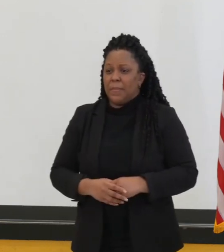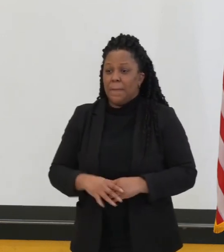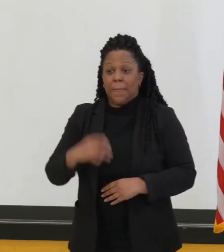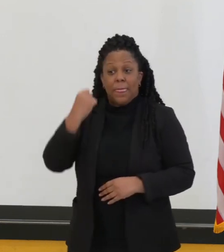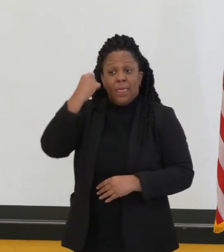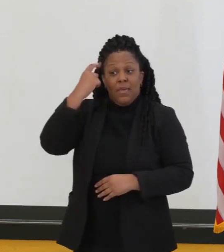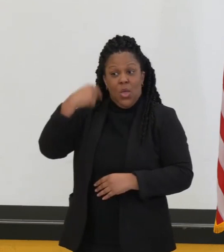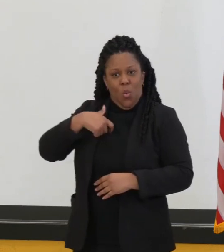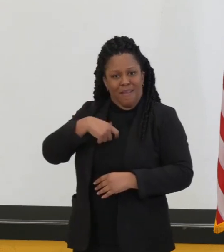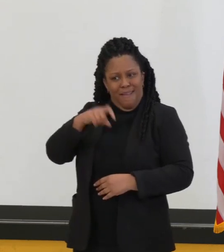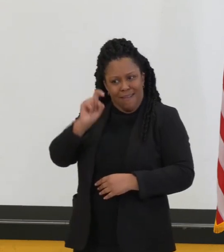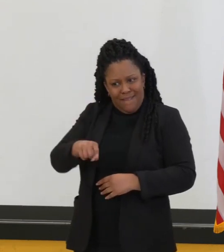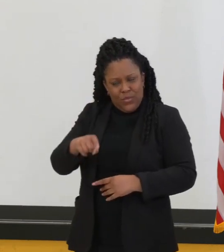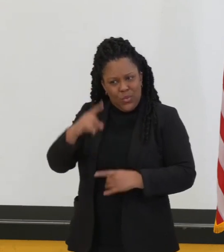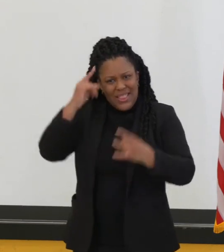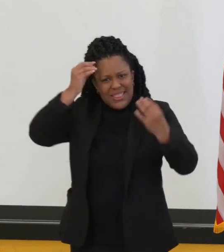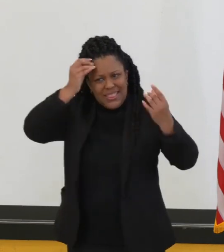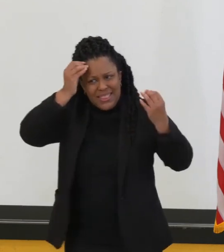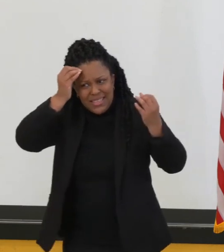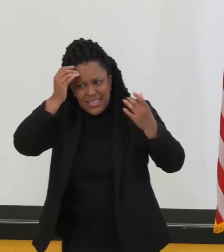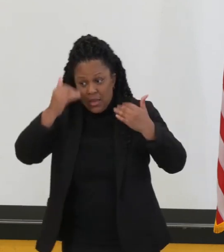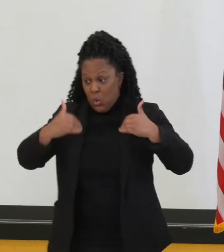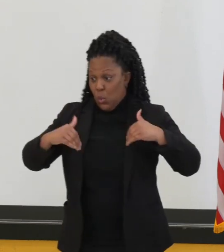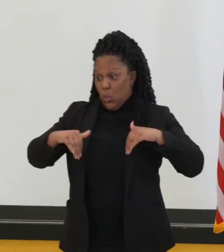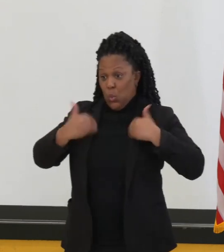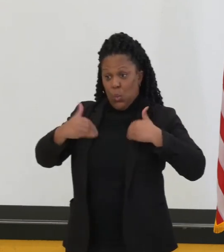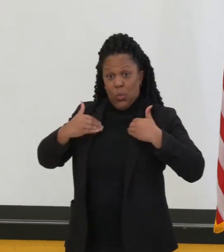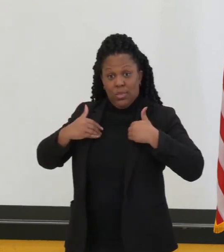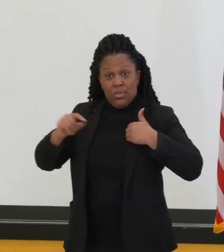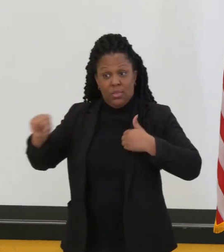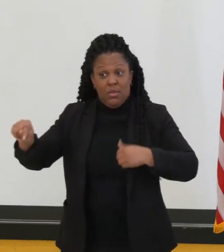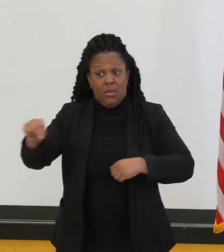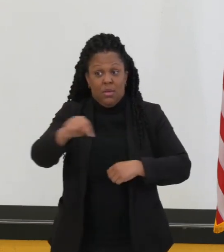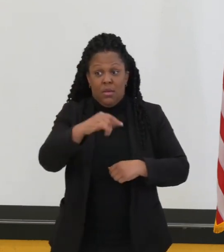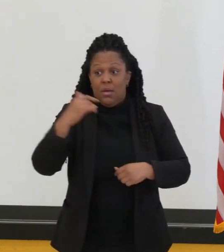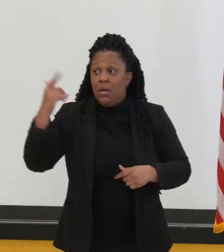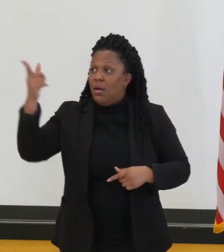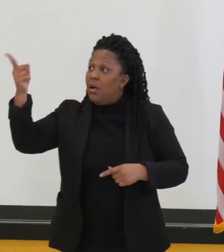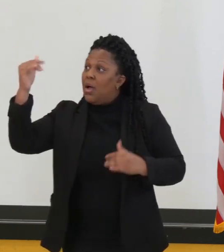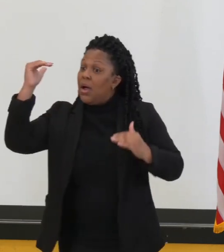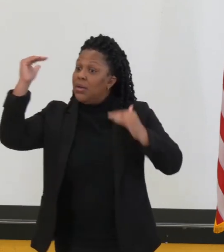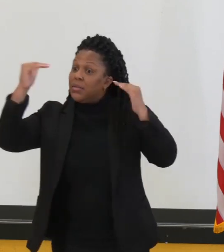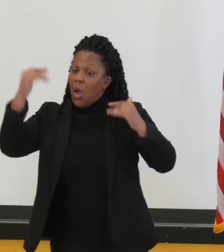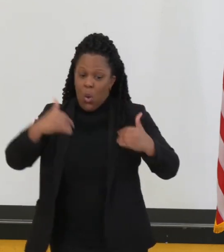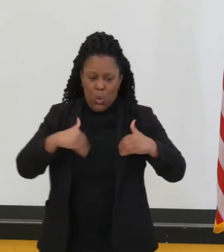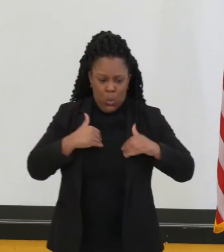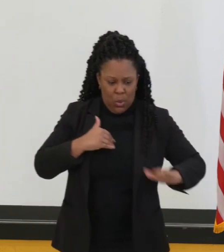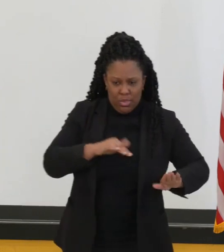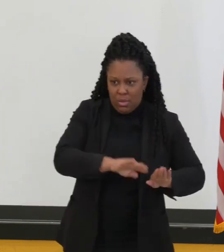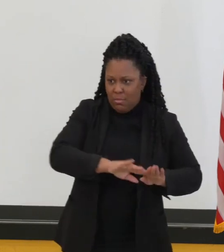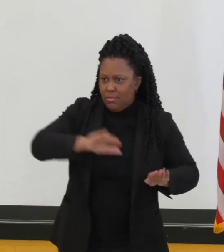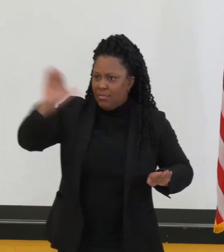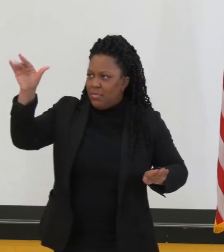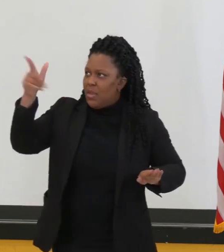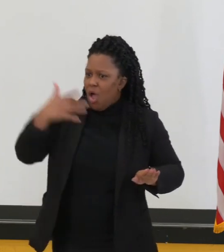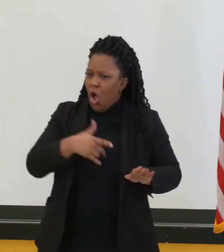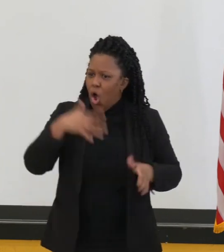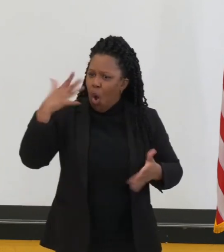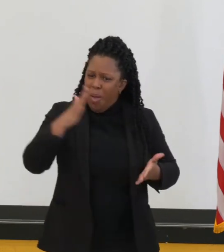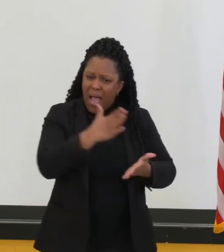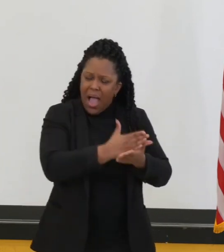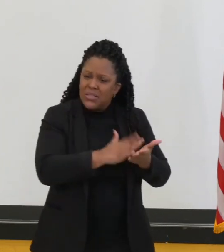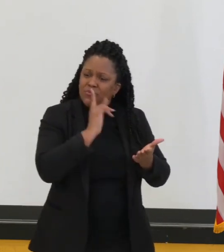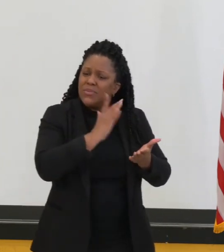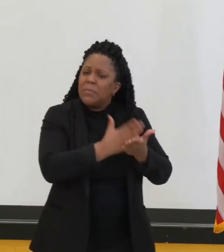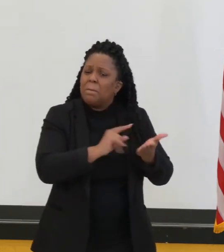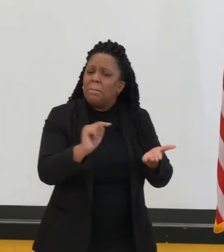still shackle youth in our systems. We asked for some of those changes. Those things have not even been given the courtesy of a hearing.